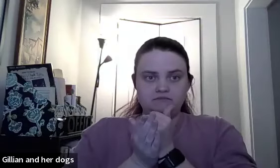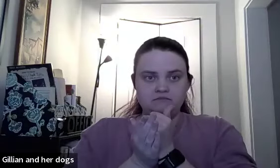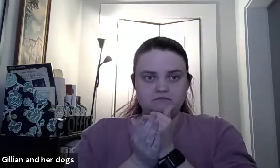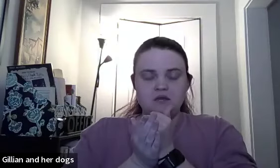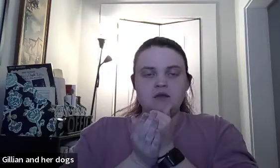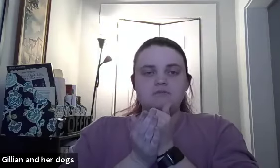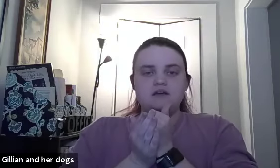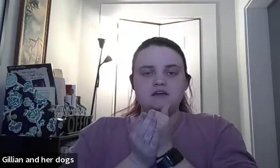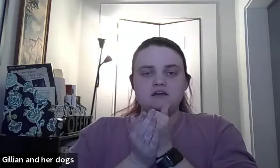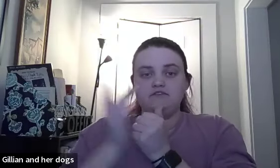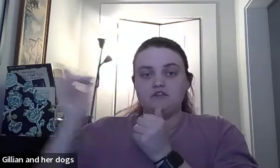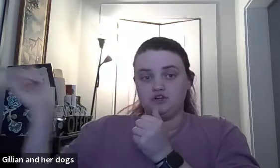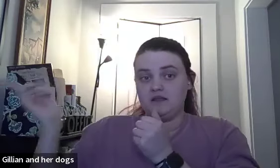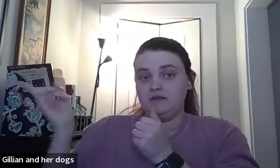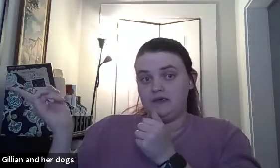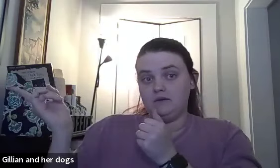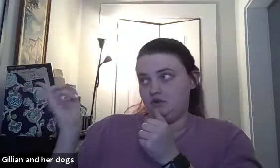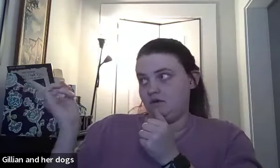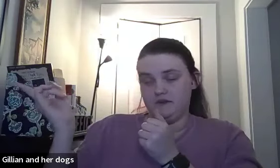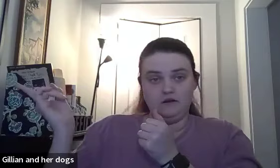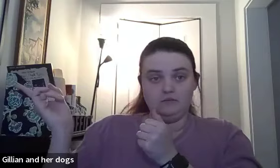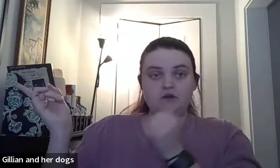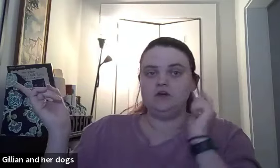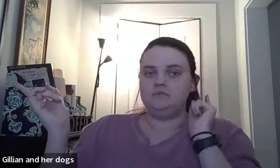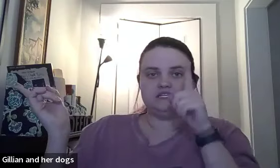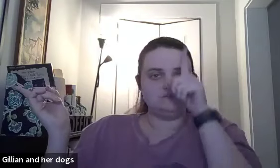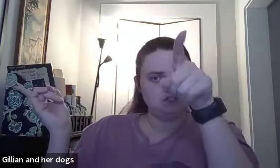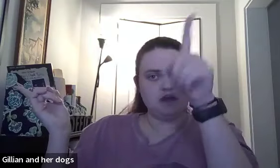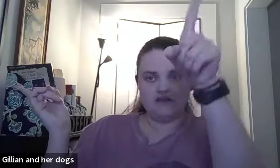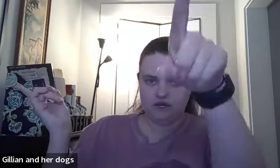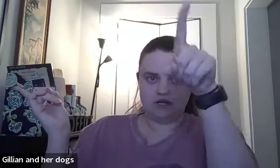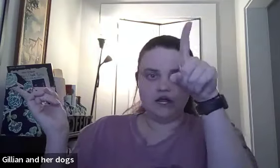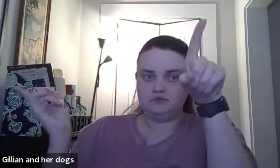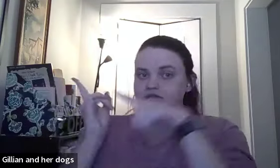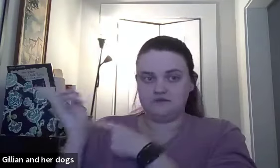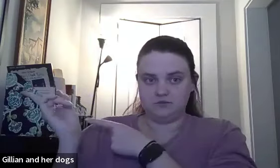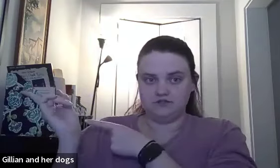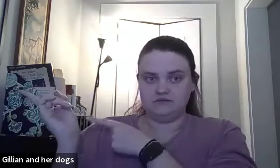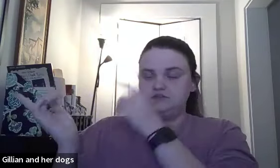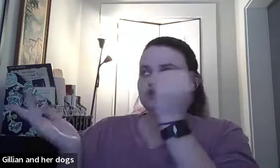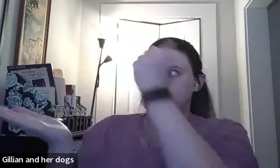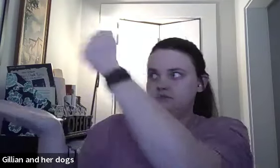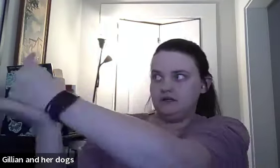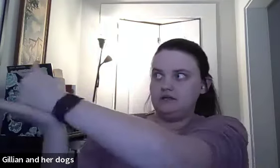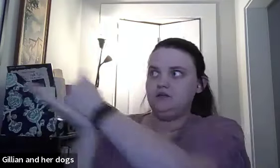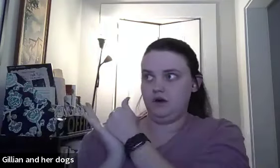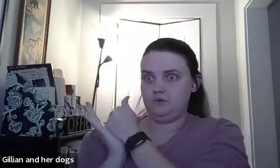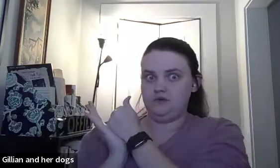me. Because even though you're telling them you want their help, because if you do that, they're going to help you, not this person. So you'd be like, you help